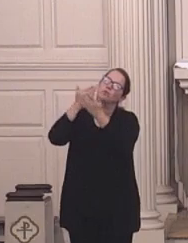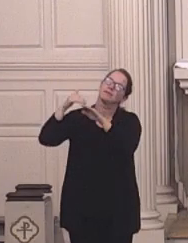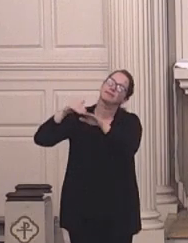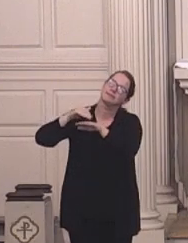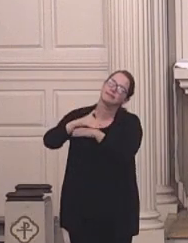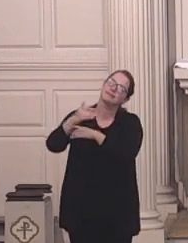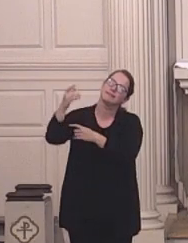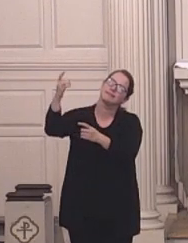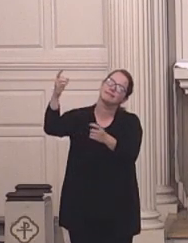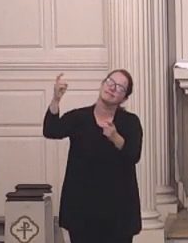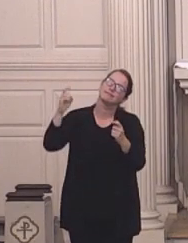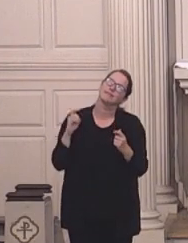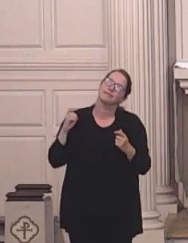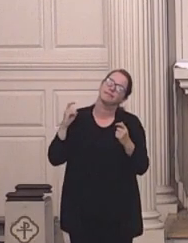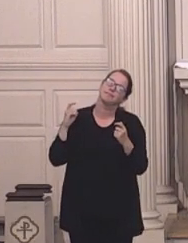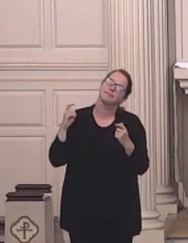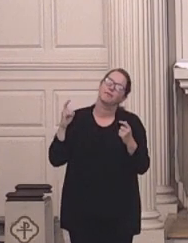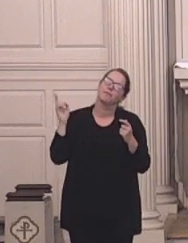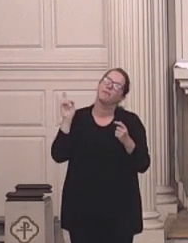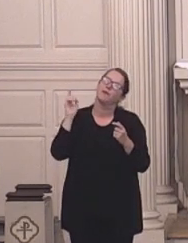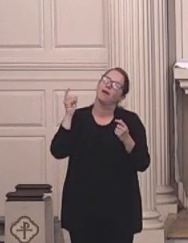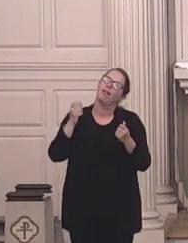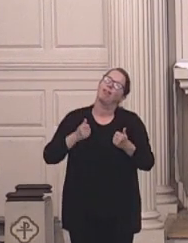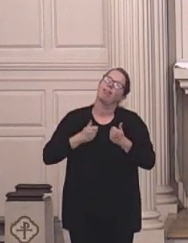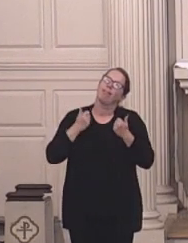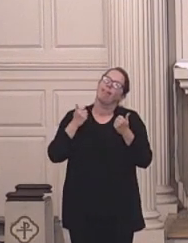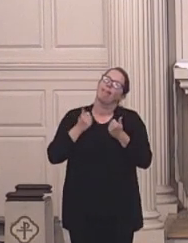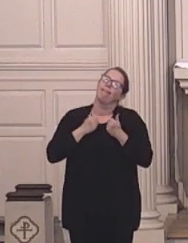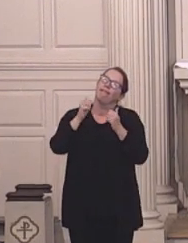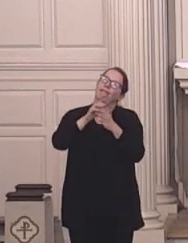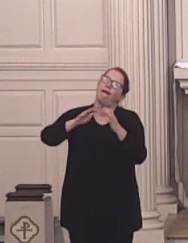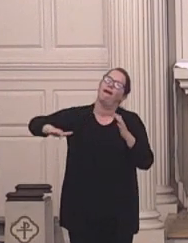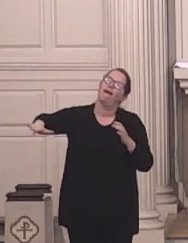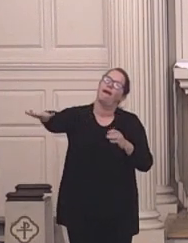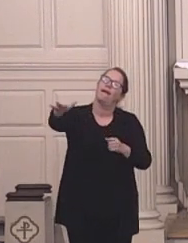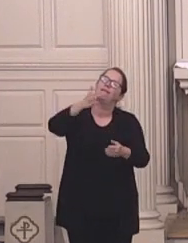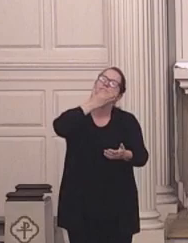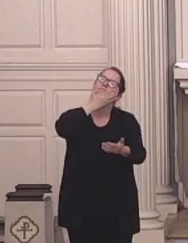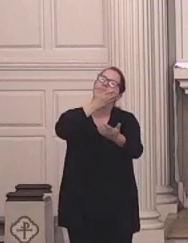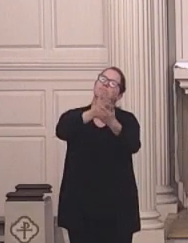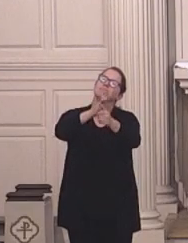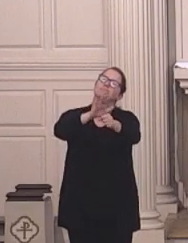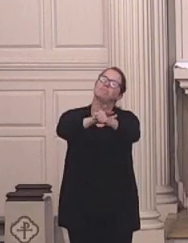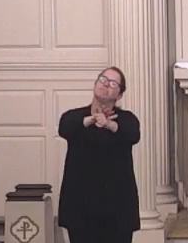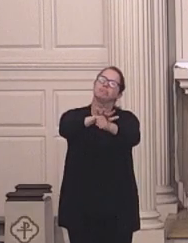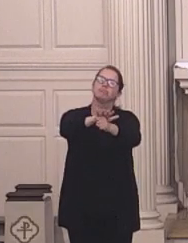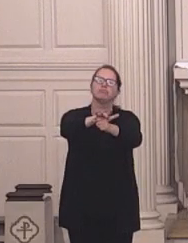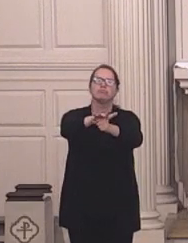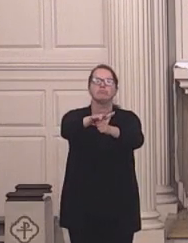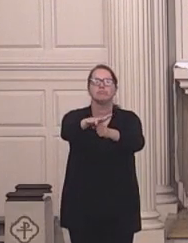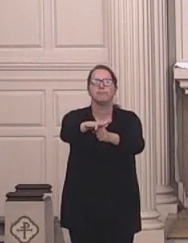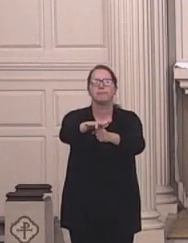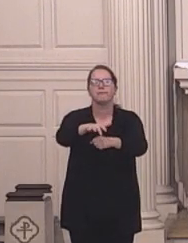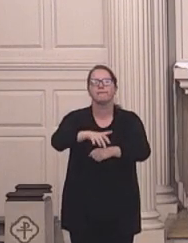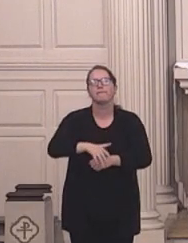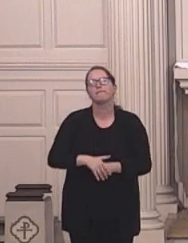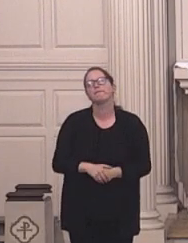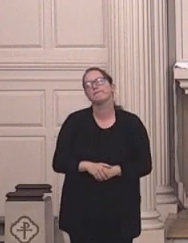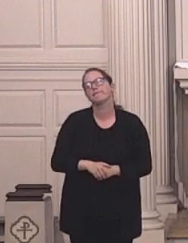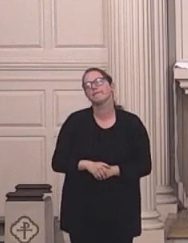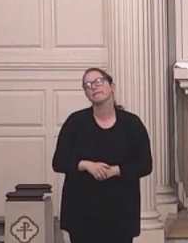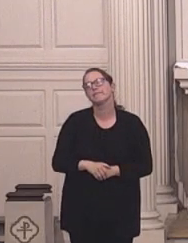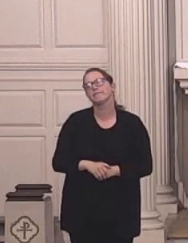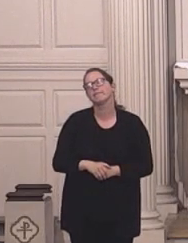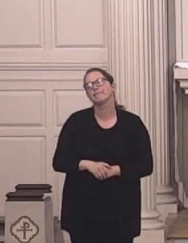send us. In the land of ancient to sight to see, you who